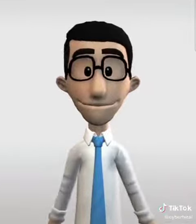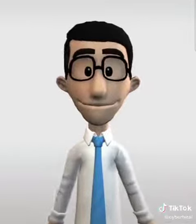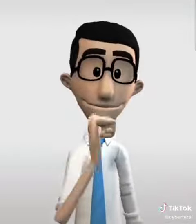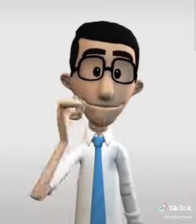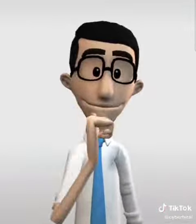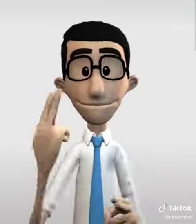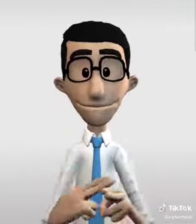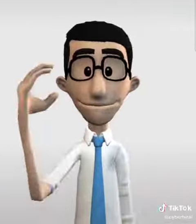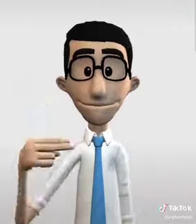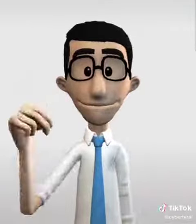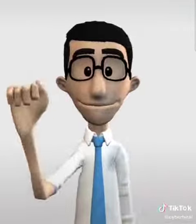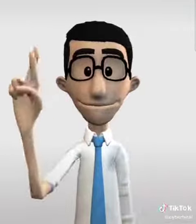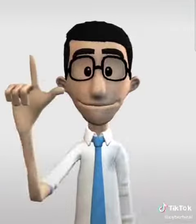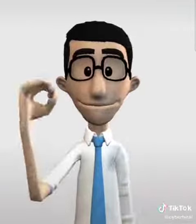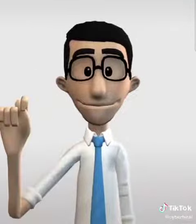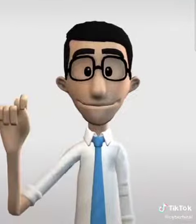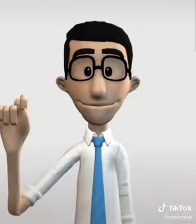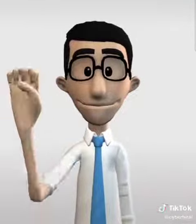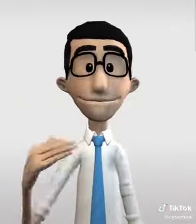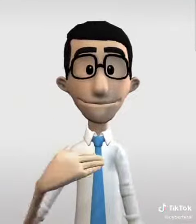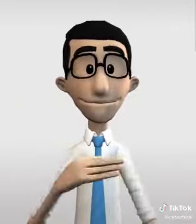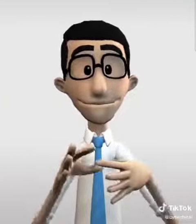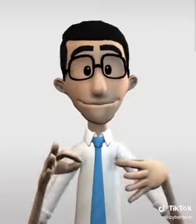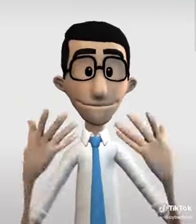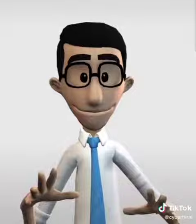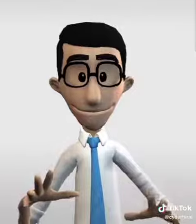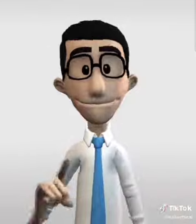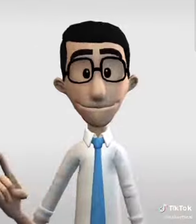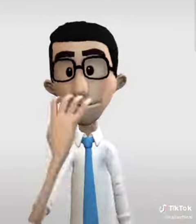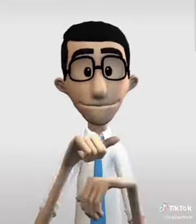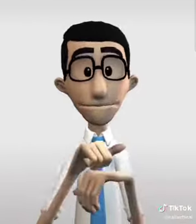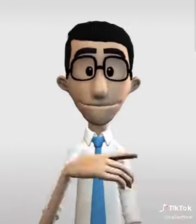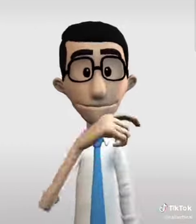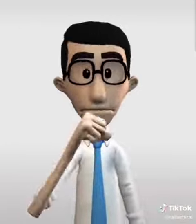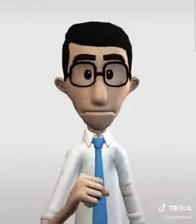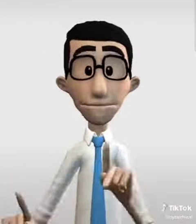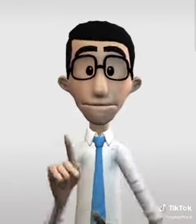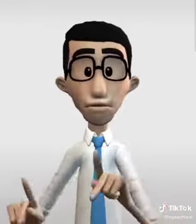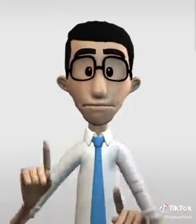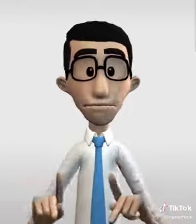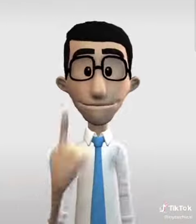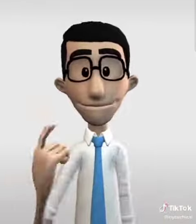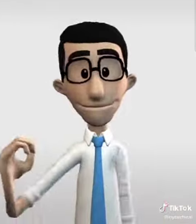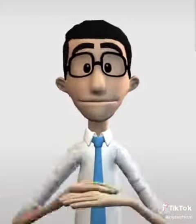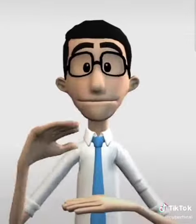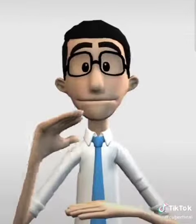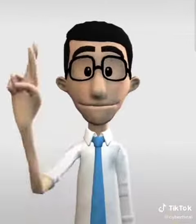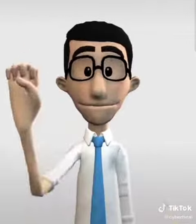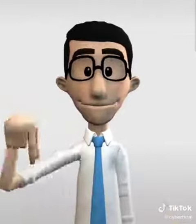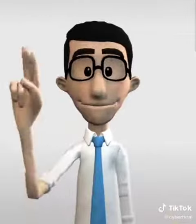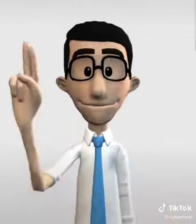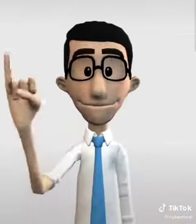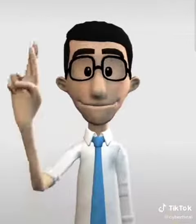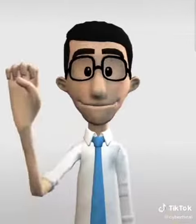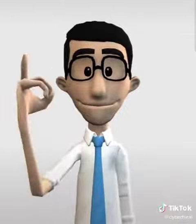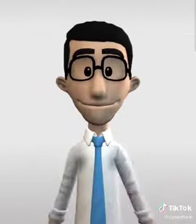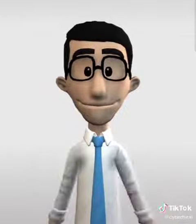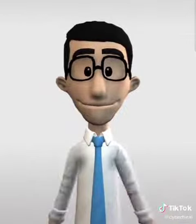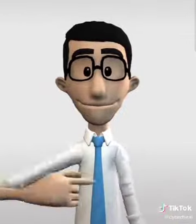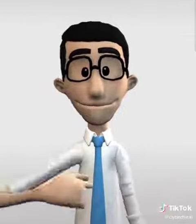girl called Charlotte received this message and she immediately sent it to 25 people, 10 more than required. I still